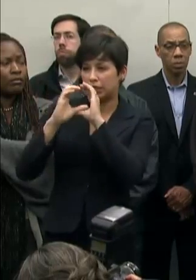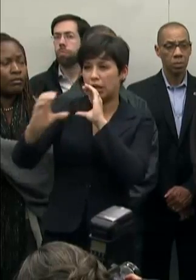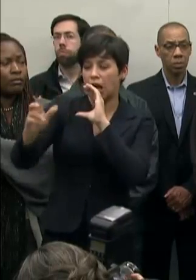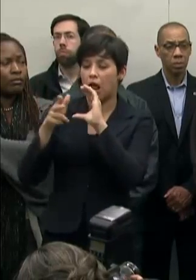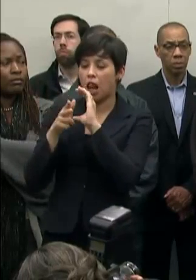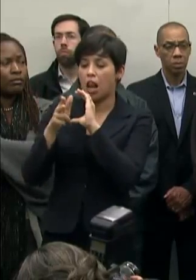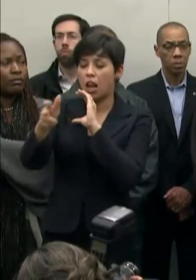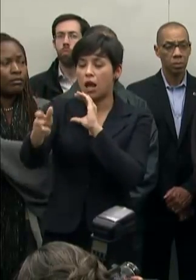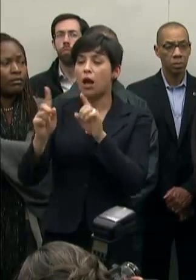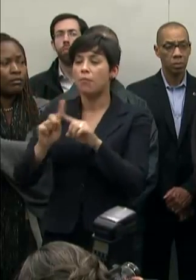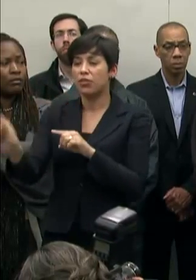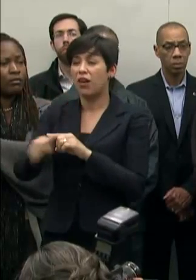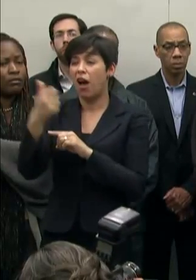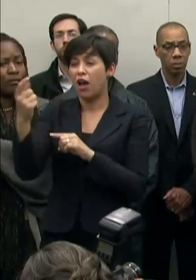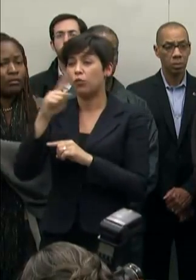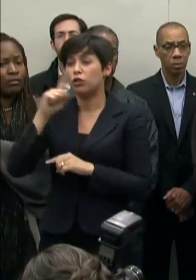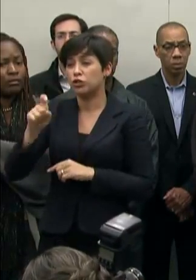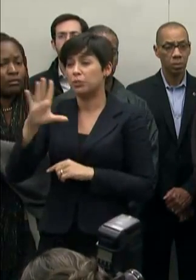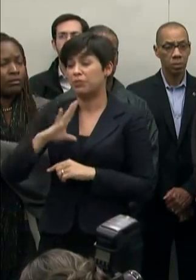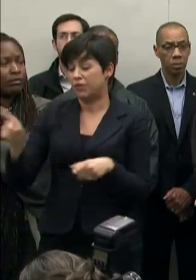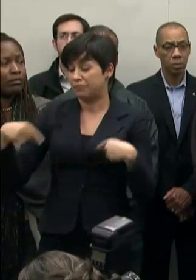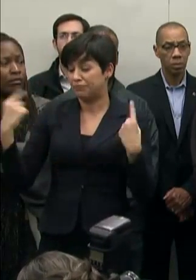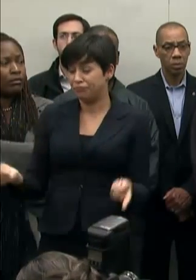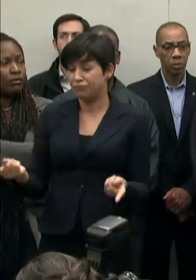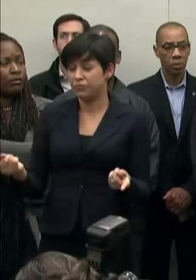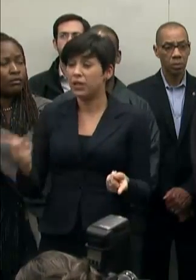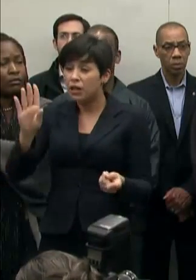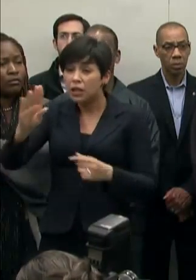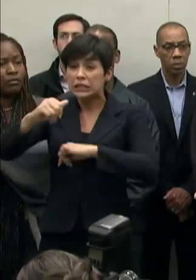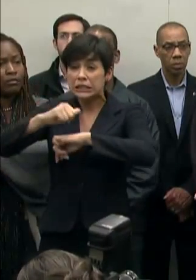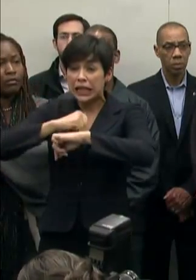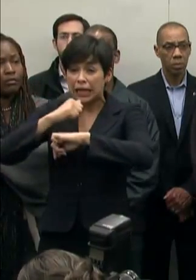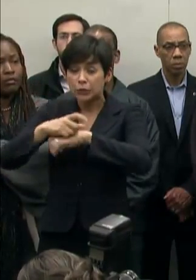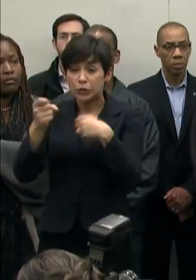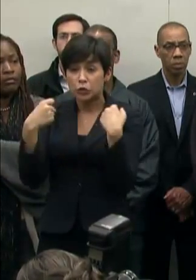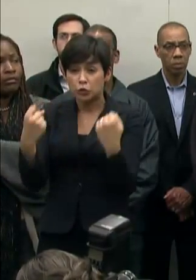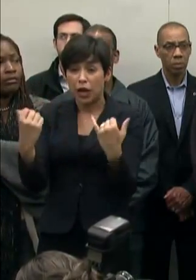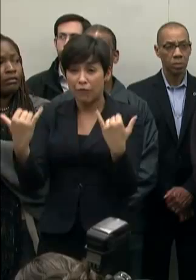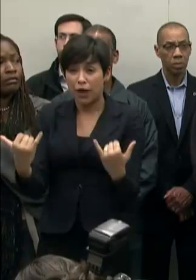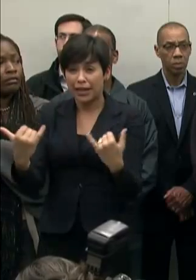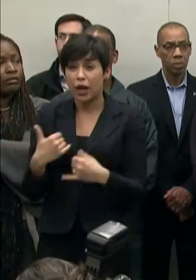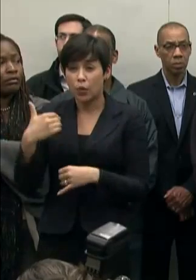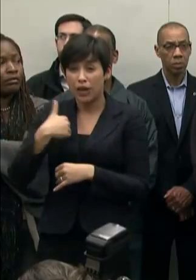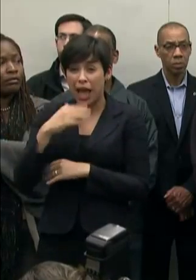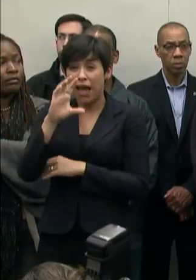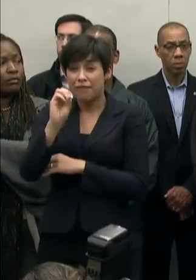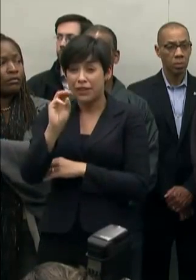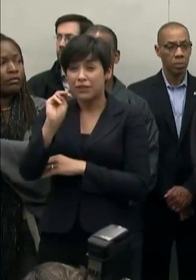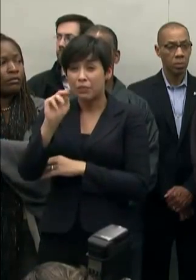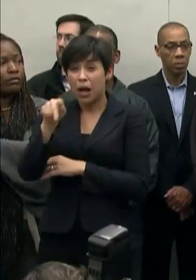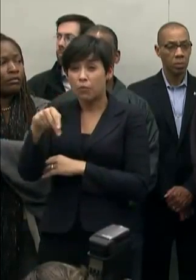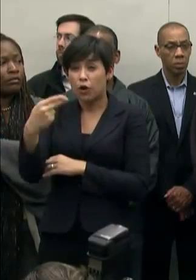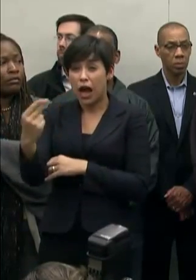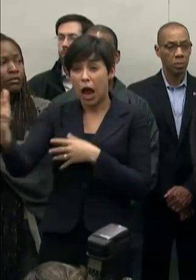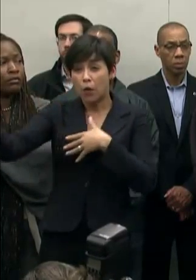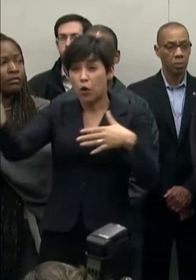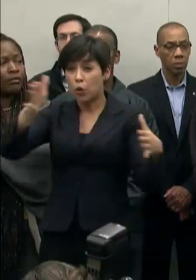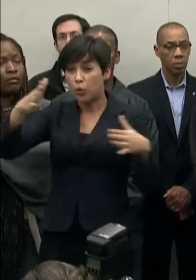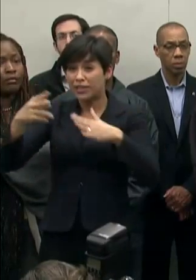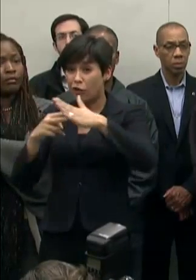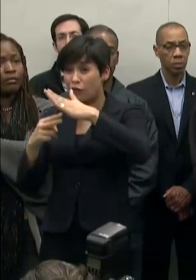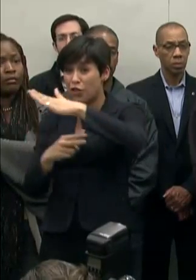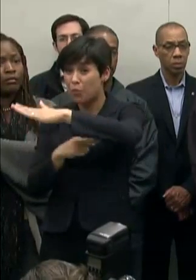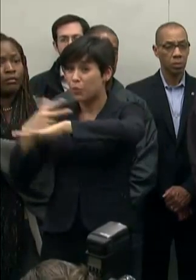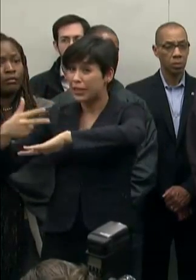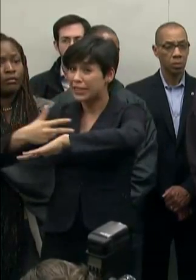tunnels should be all okay. It is dangerous, as I said, to drive when you have 50-mile-an-hour winds, particularly over a bridge.